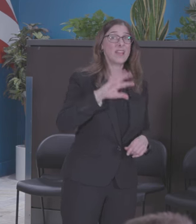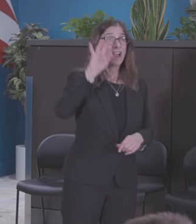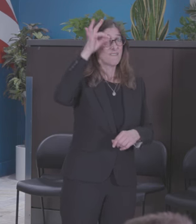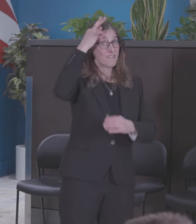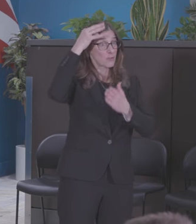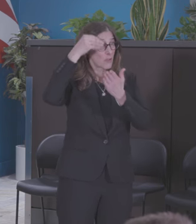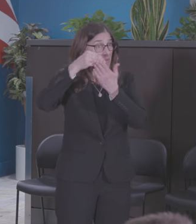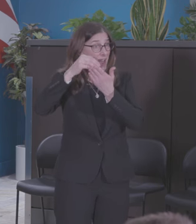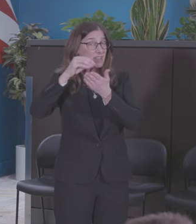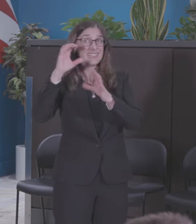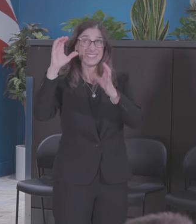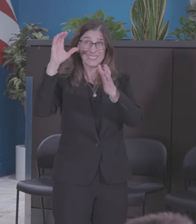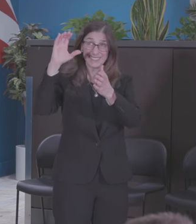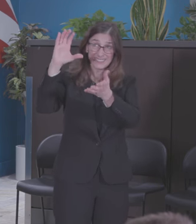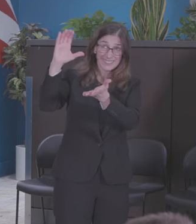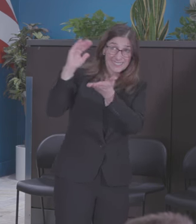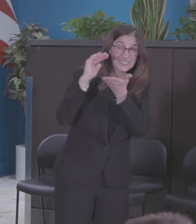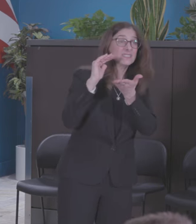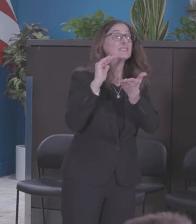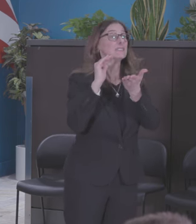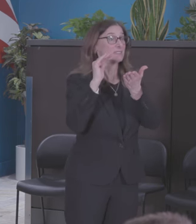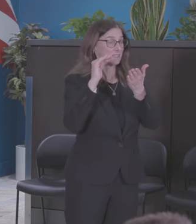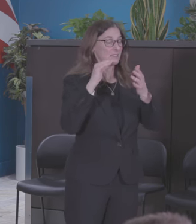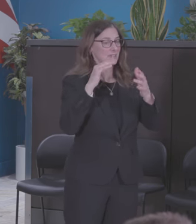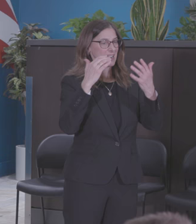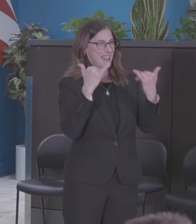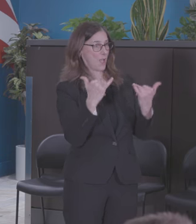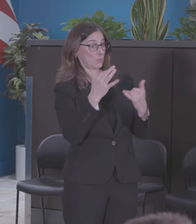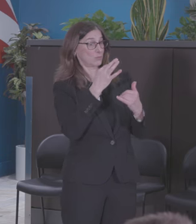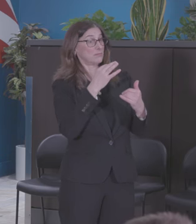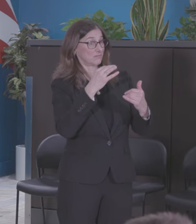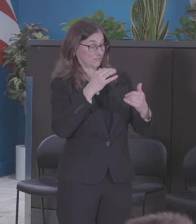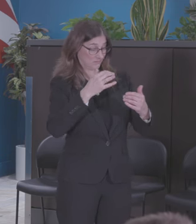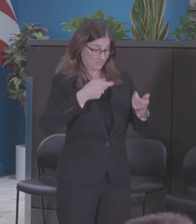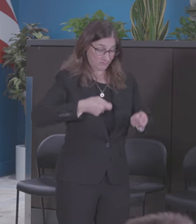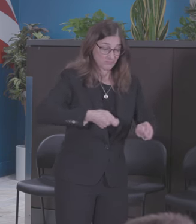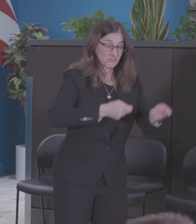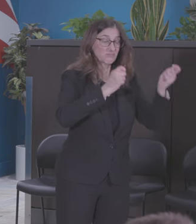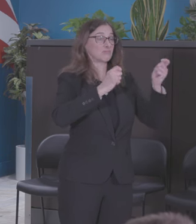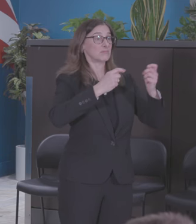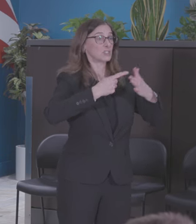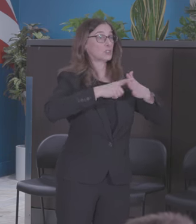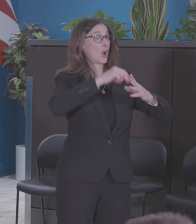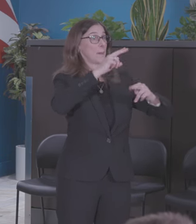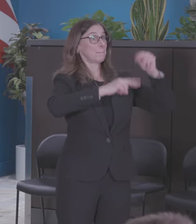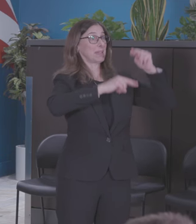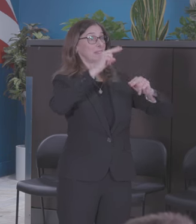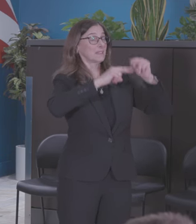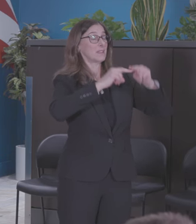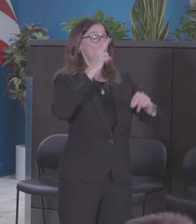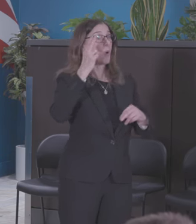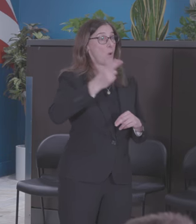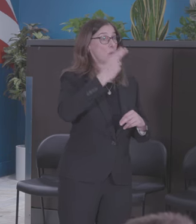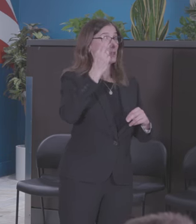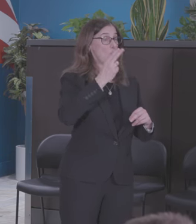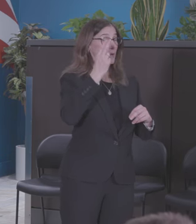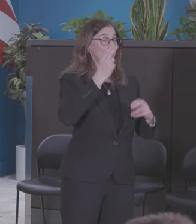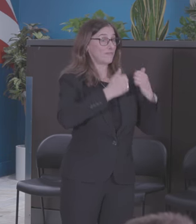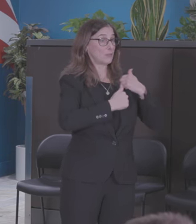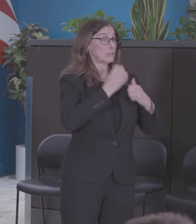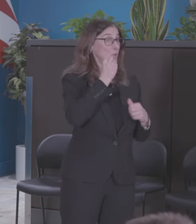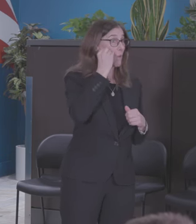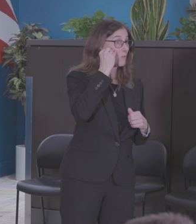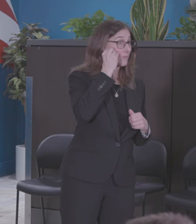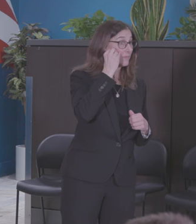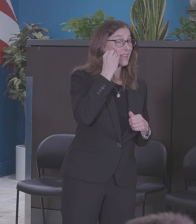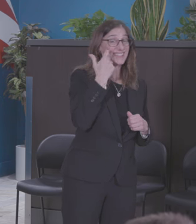on a brand new, soon to be brand new, Holyoke Veterans Home. And we just finished construction at the Chelsea Veterans Home a